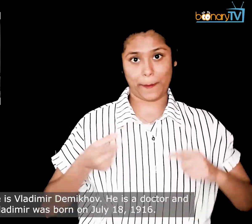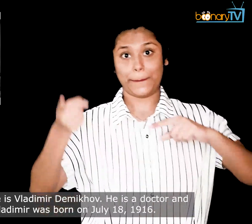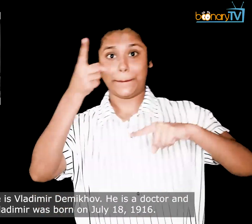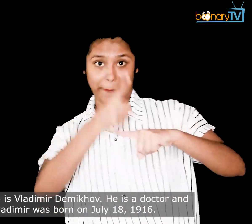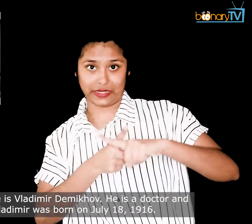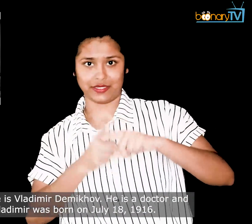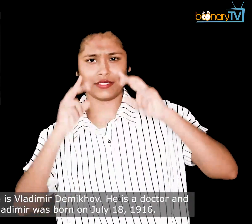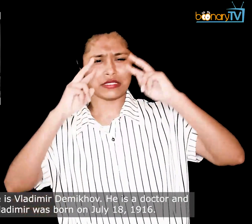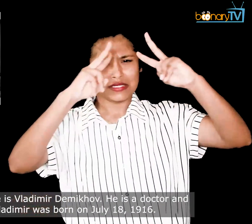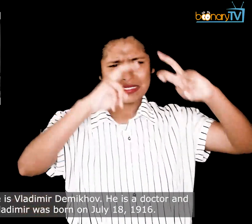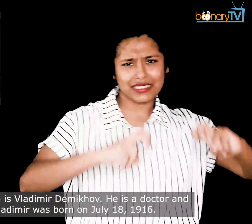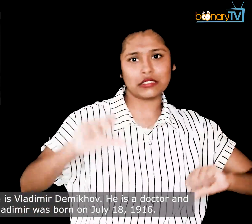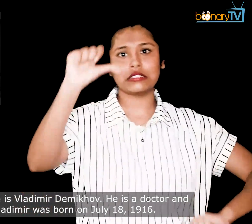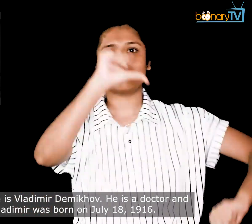and a scientist.